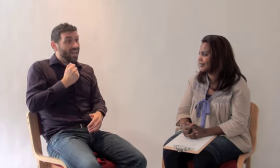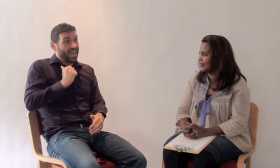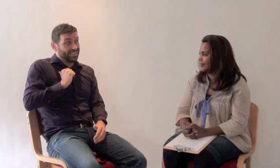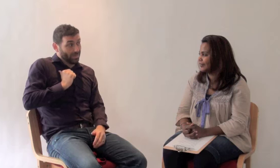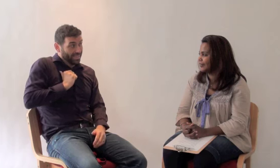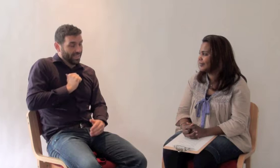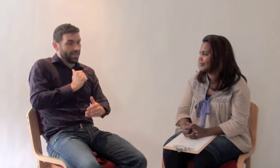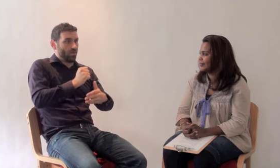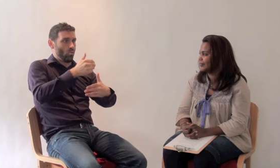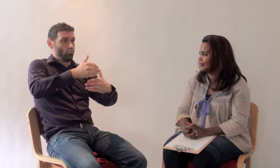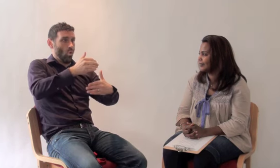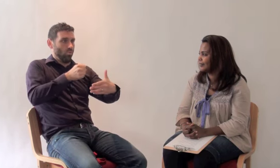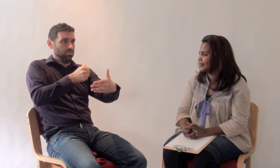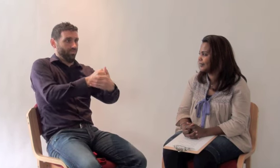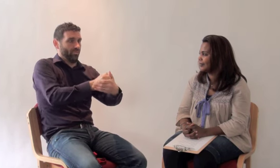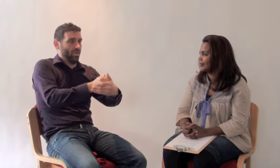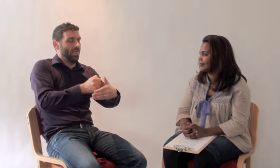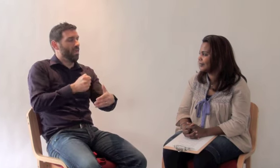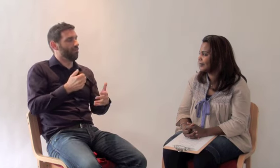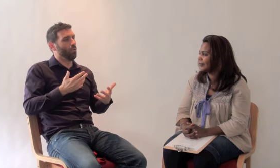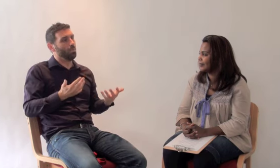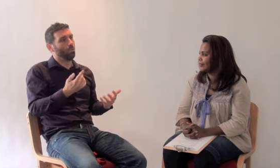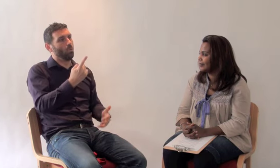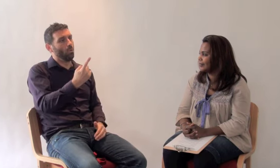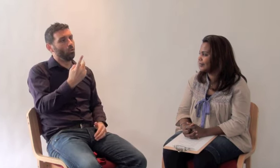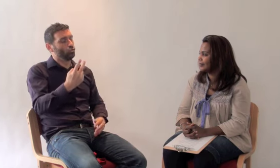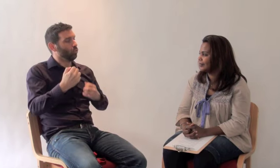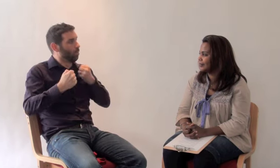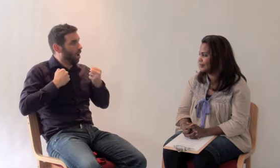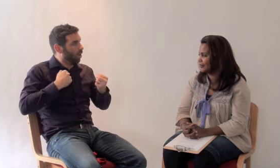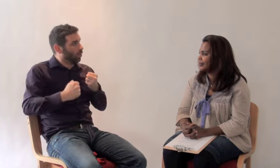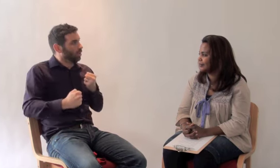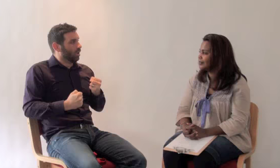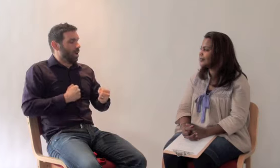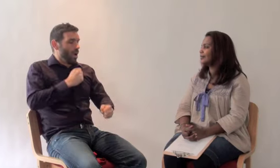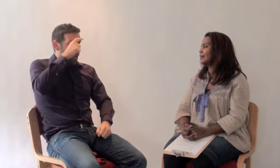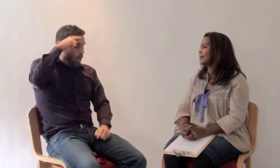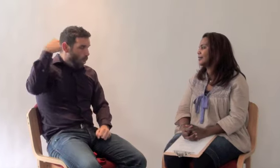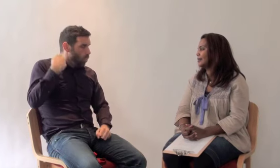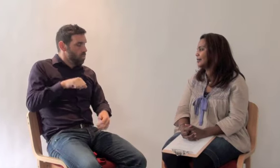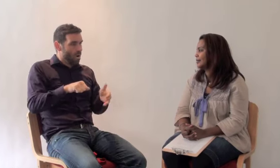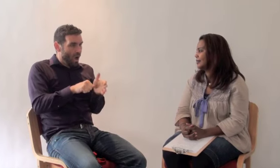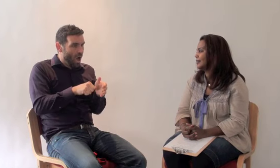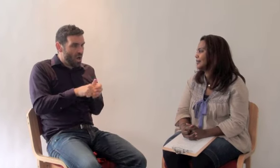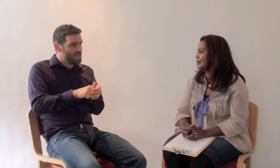you. Now, I had expected to hit the wall and then for a couple of miles struggle